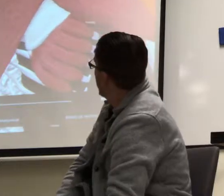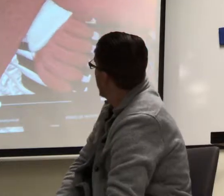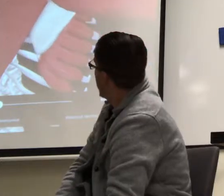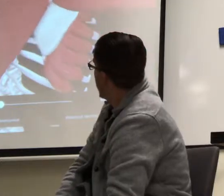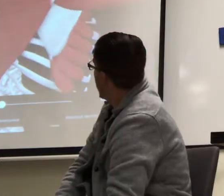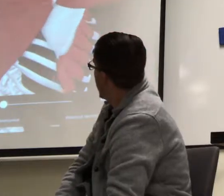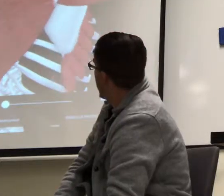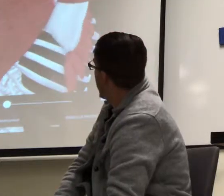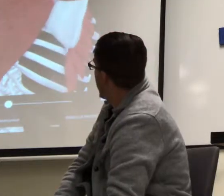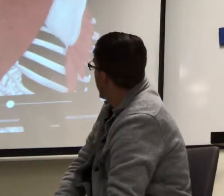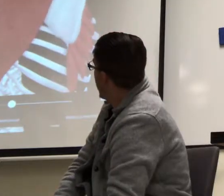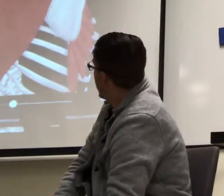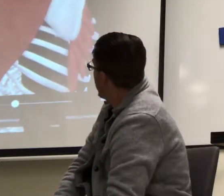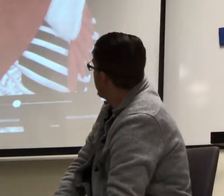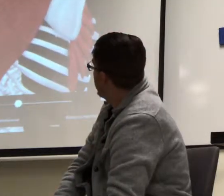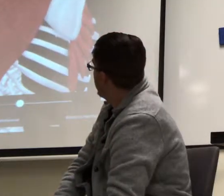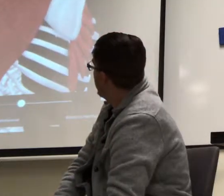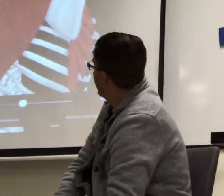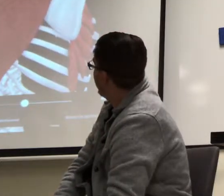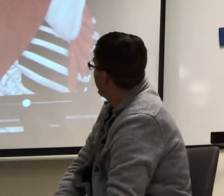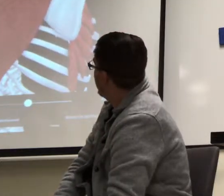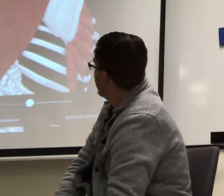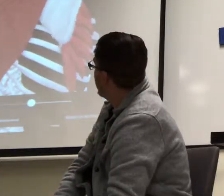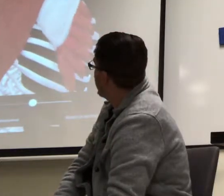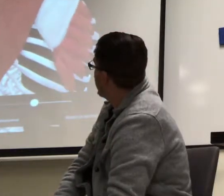abduction of arm.